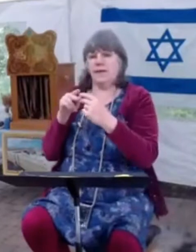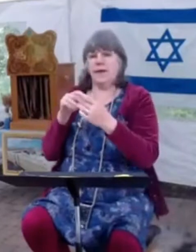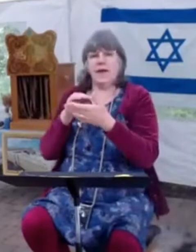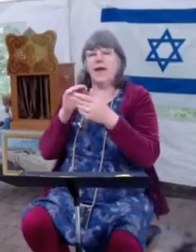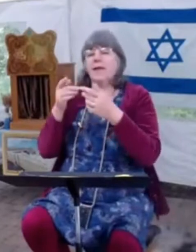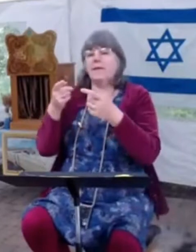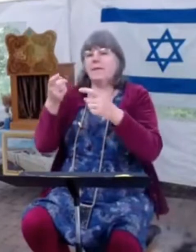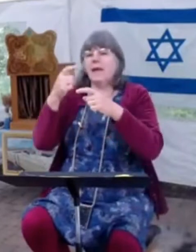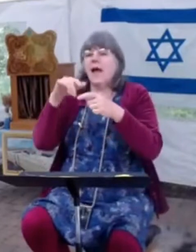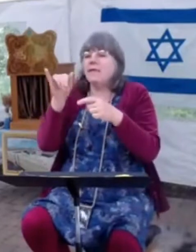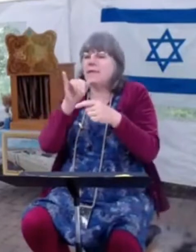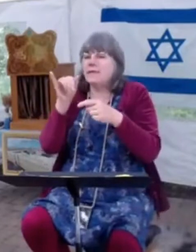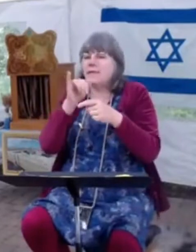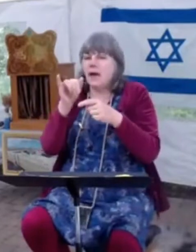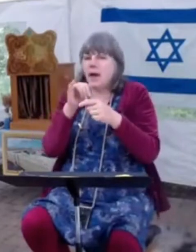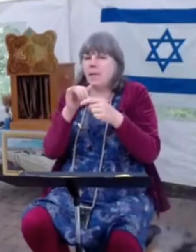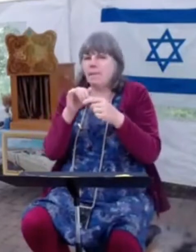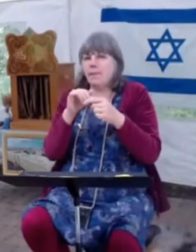to be paid for, to be